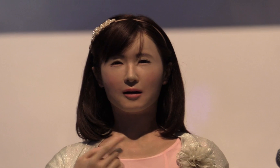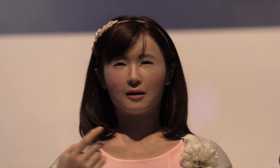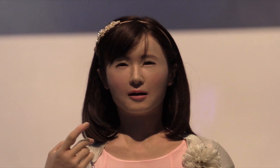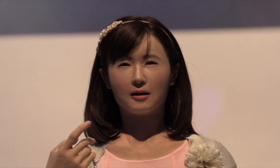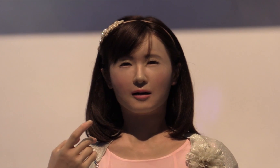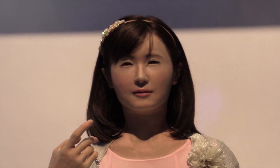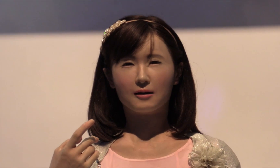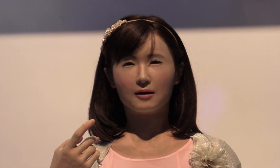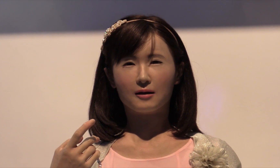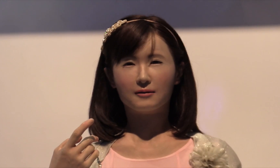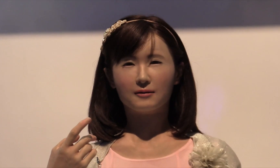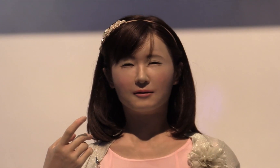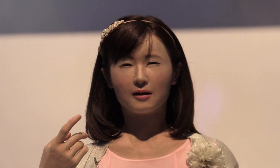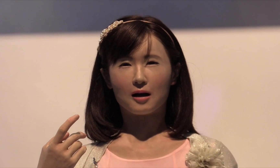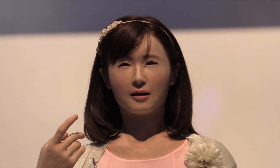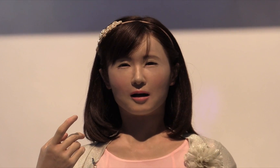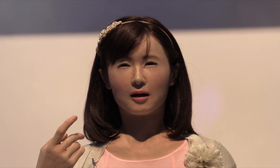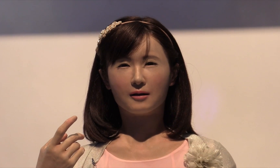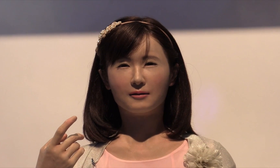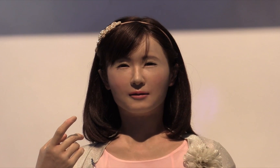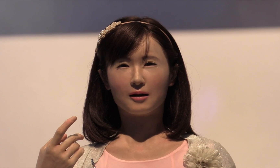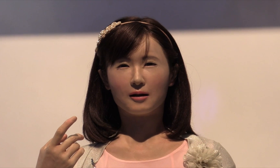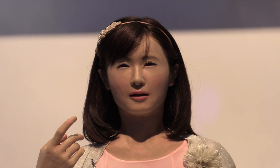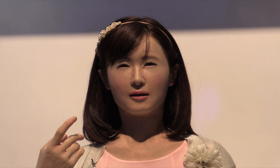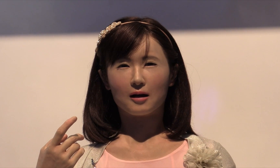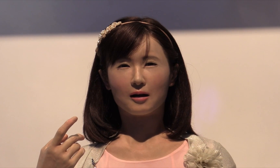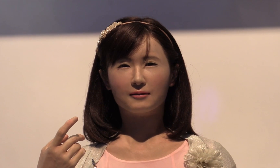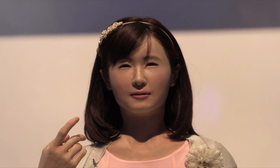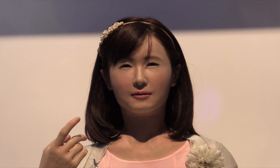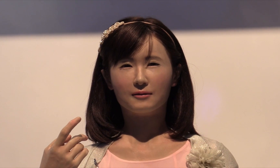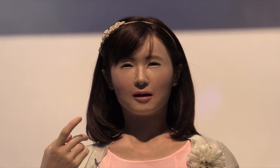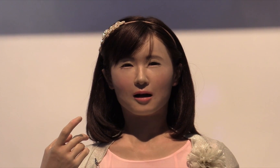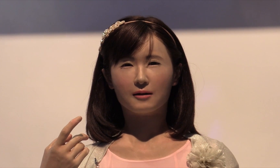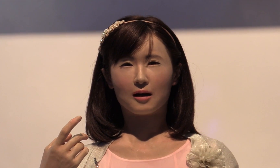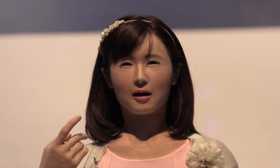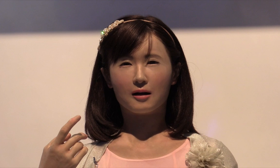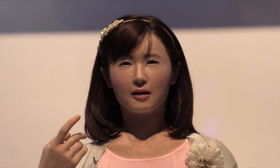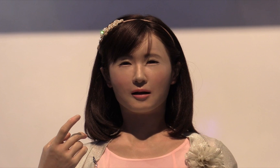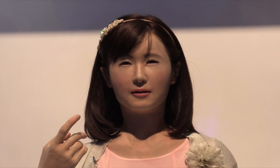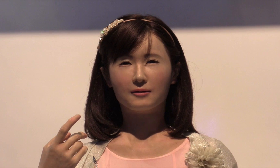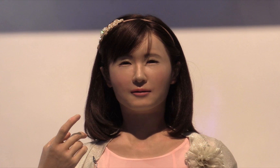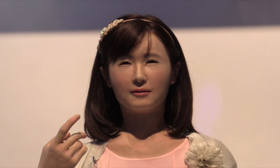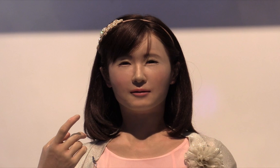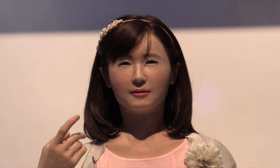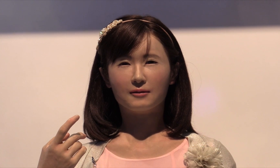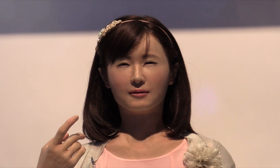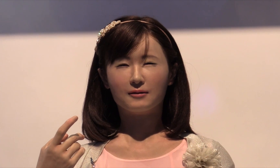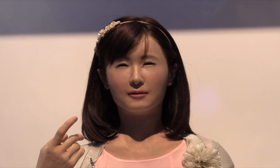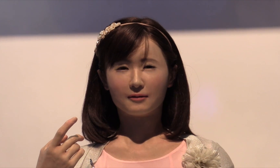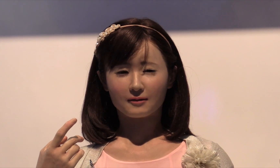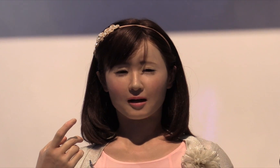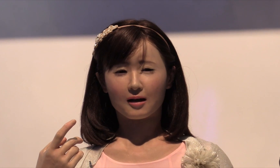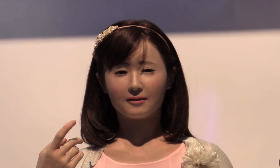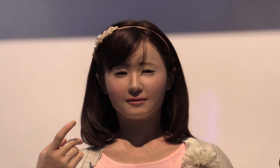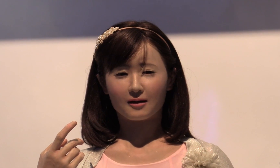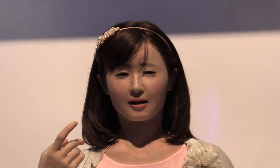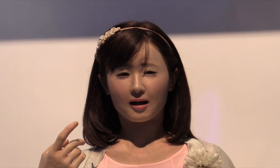my feelings, such as irritations or sadness. I can cry.